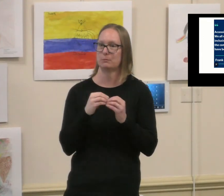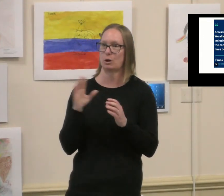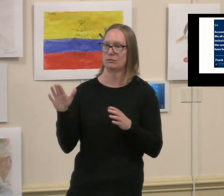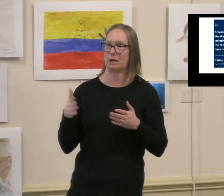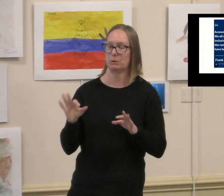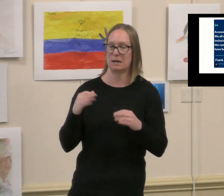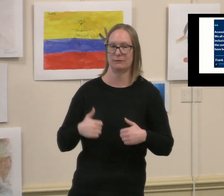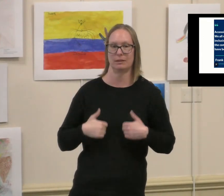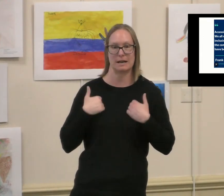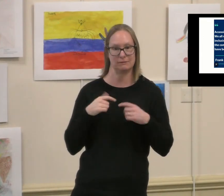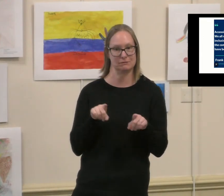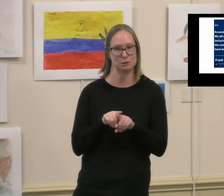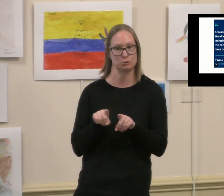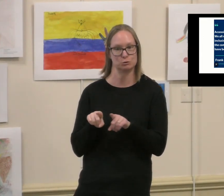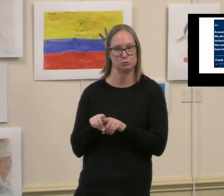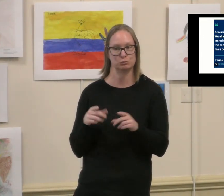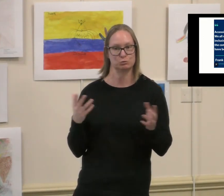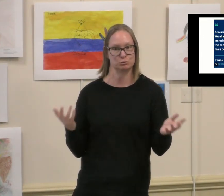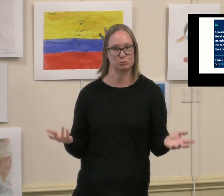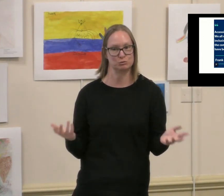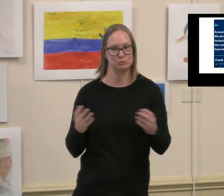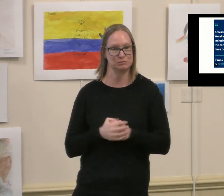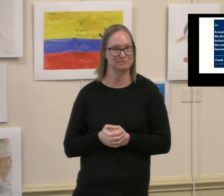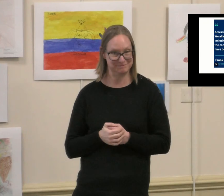through different ways and understanding their way of life as well.